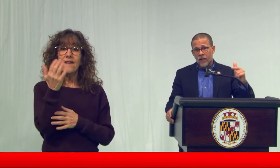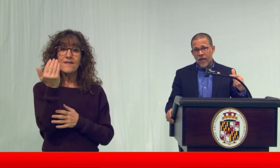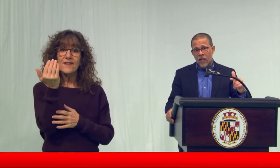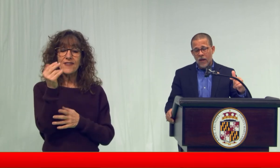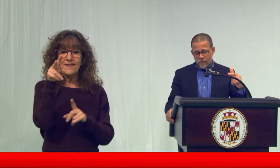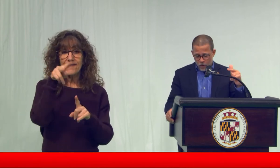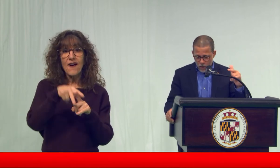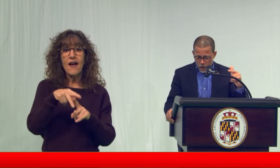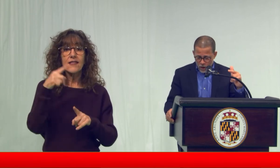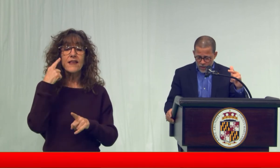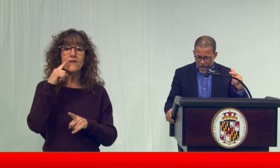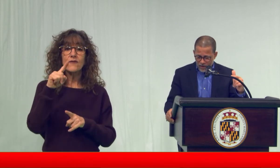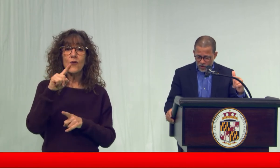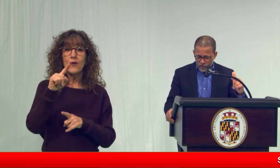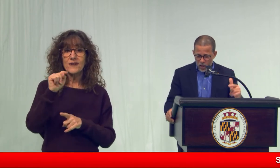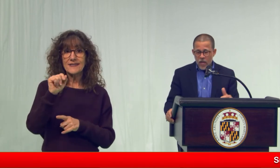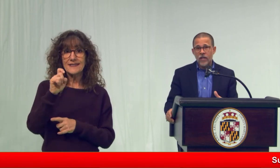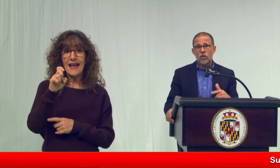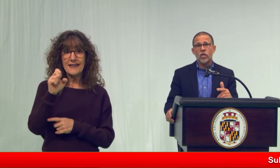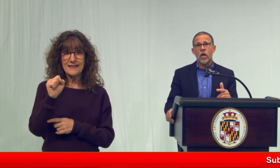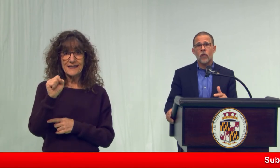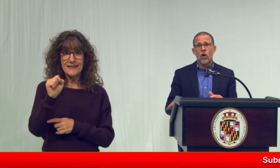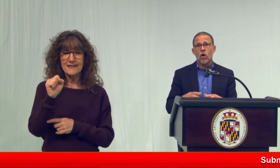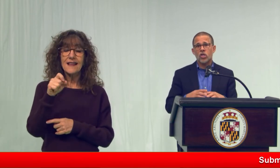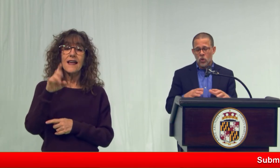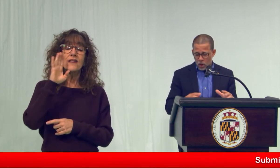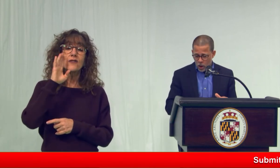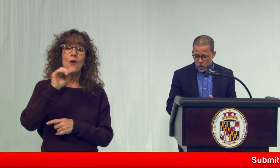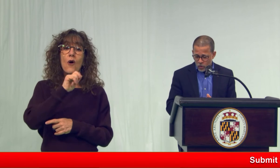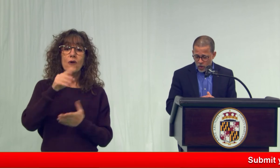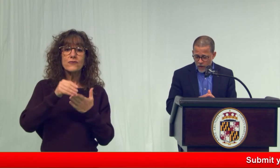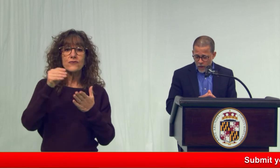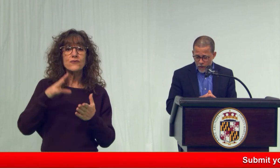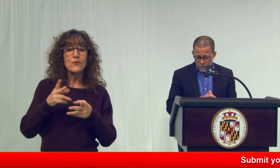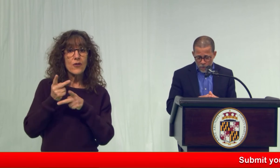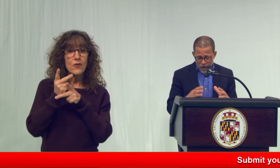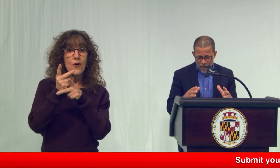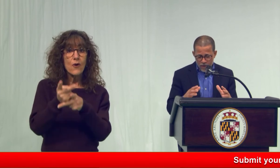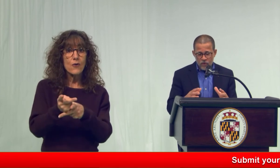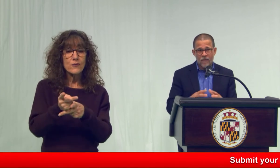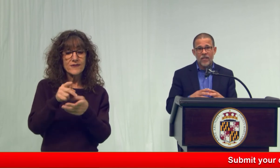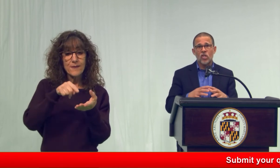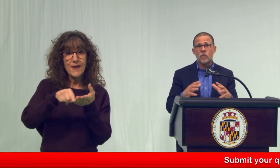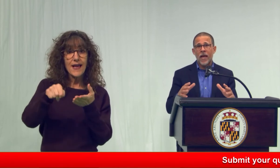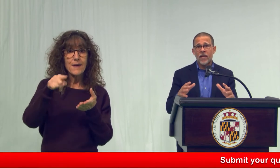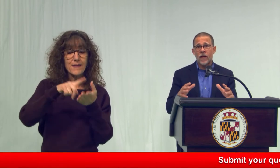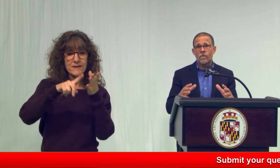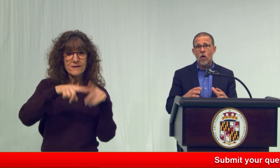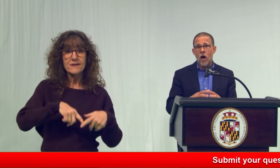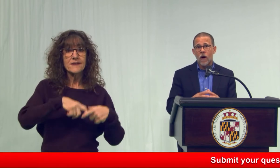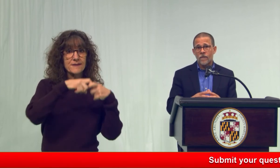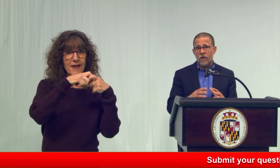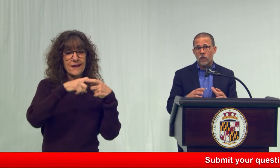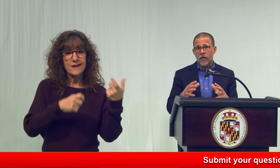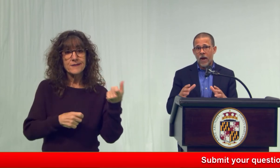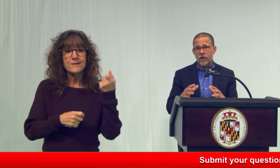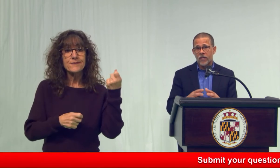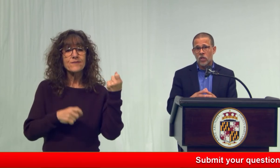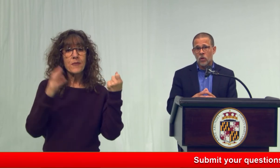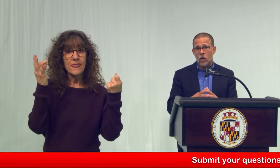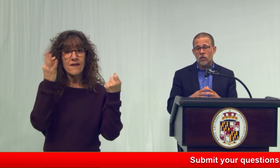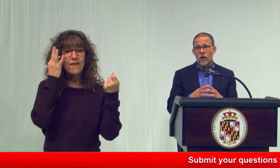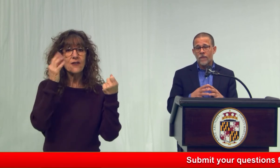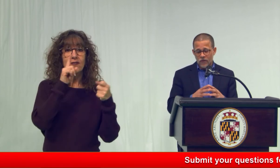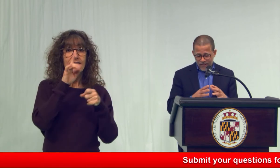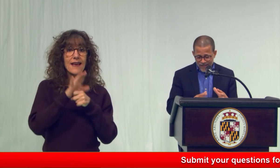the filing deadline for taxes, and you should know that all student loans, the payments have been suspended, federally